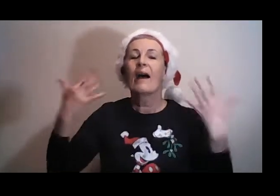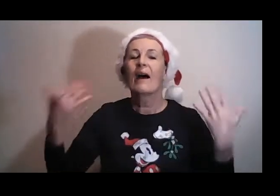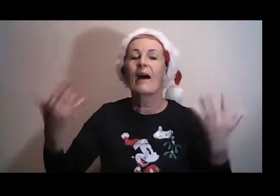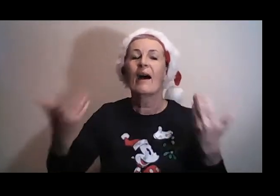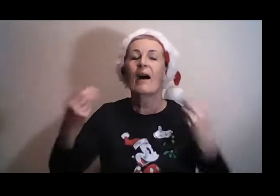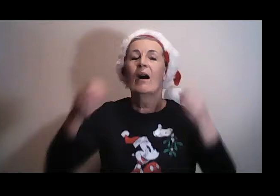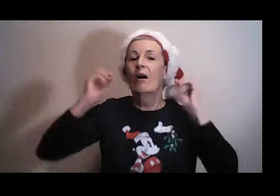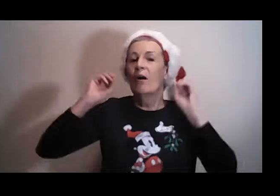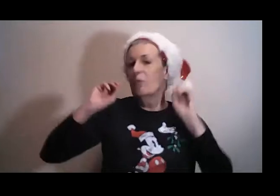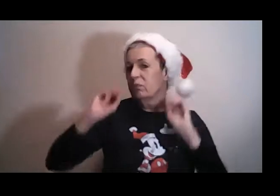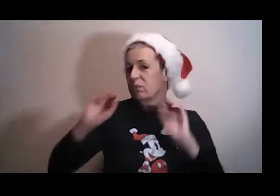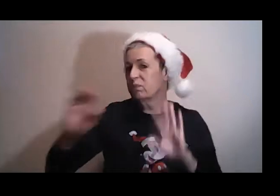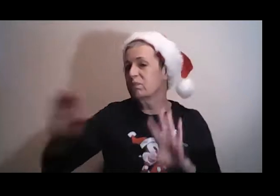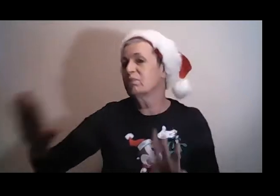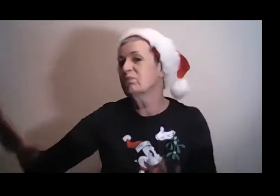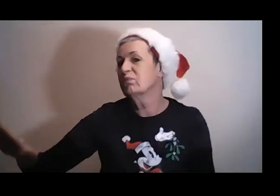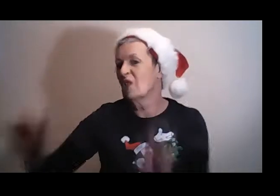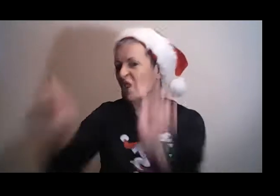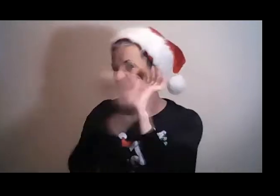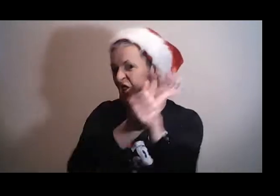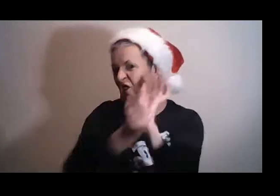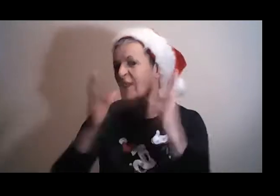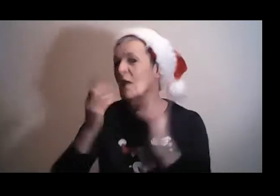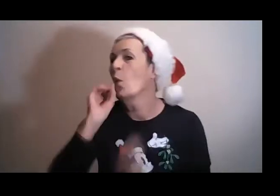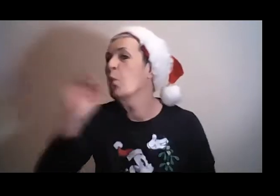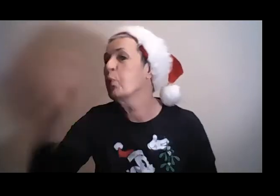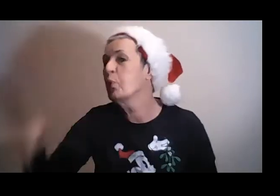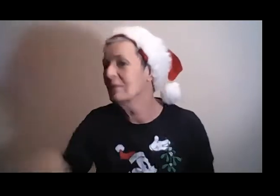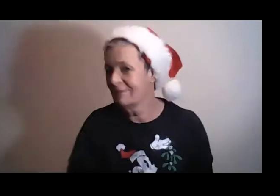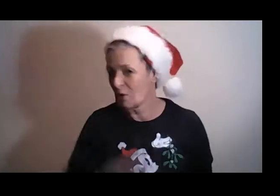breathing out dirty air, what I don't want.